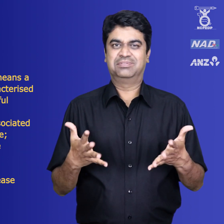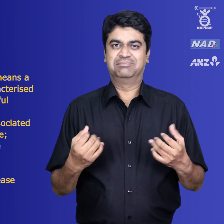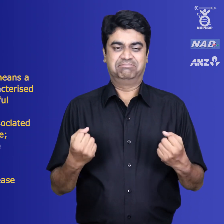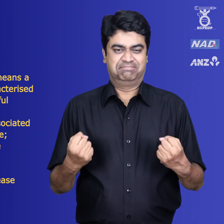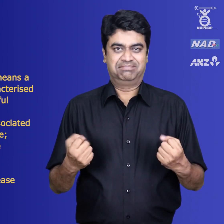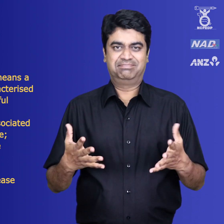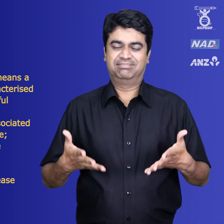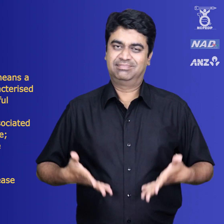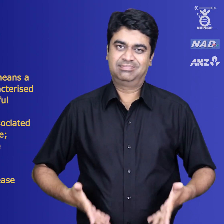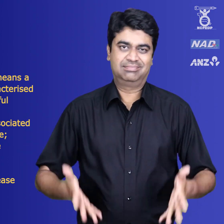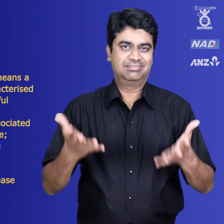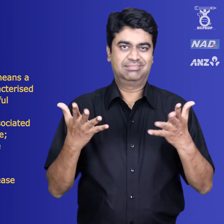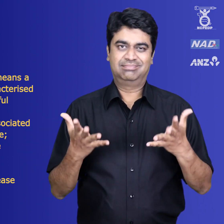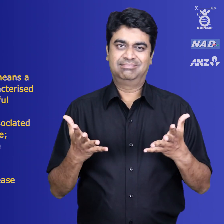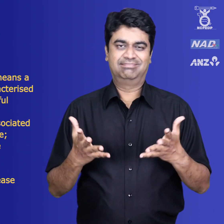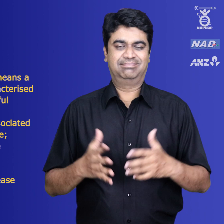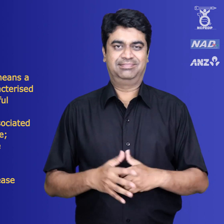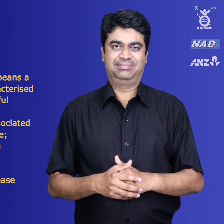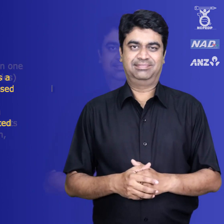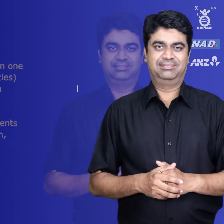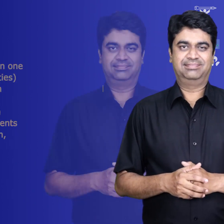in the release of hemoglobin.